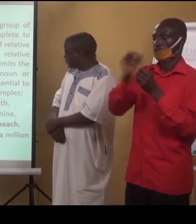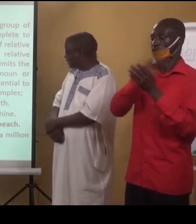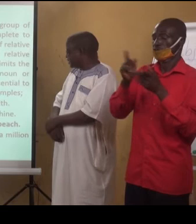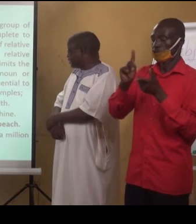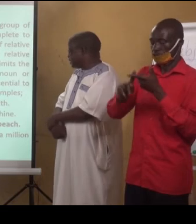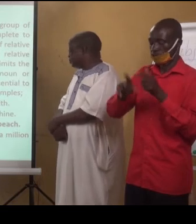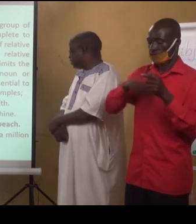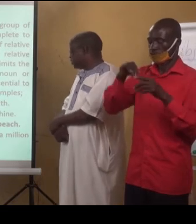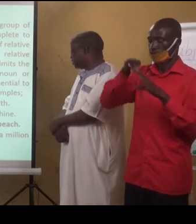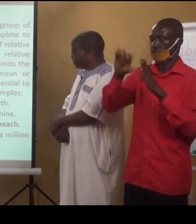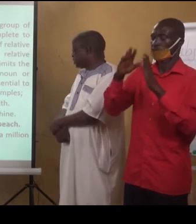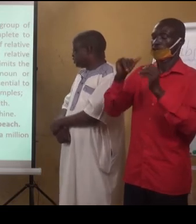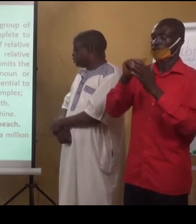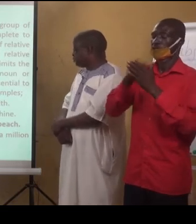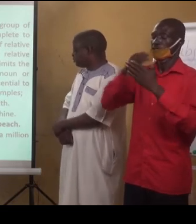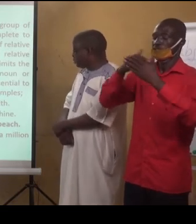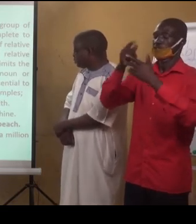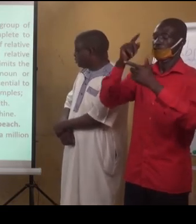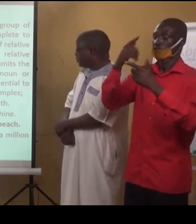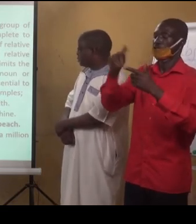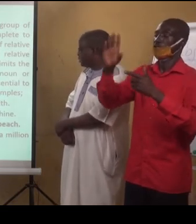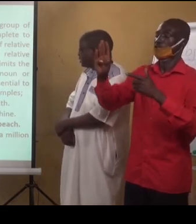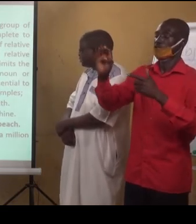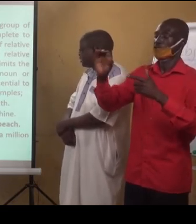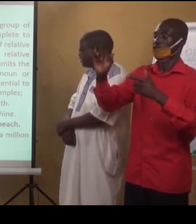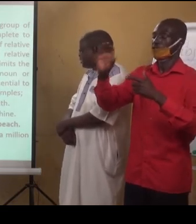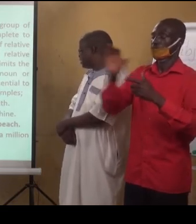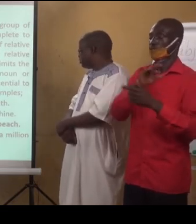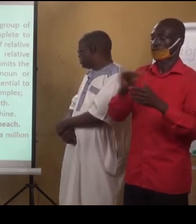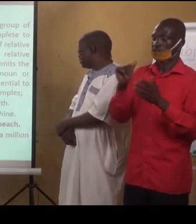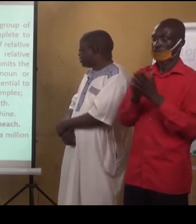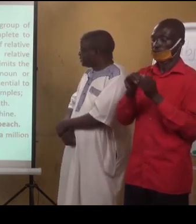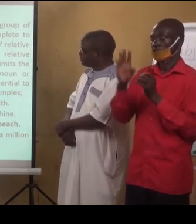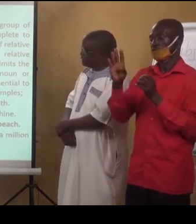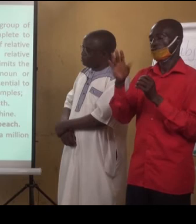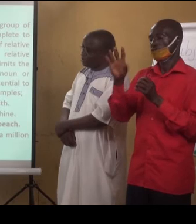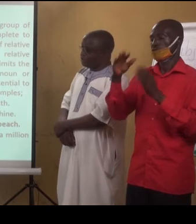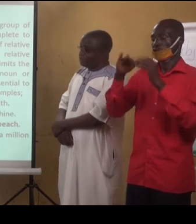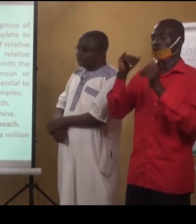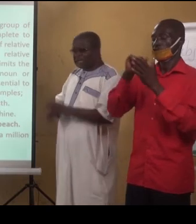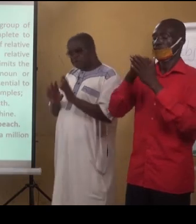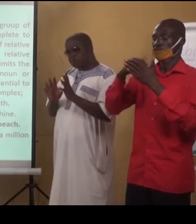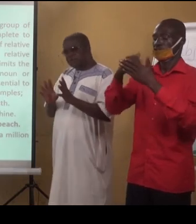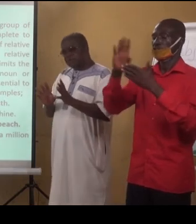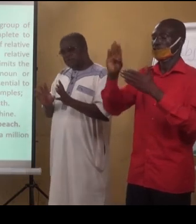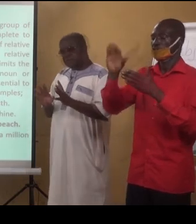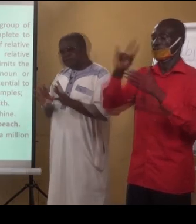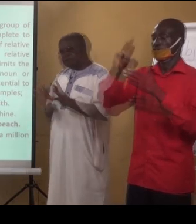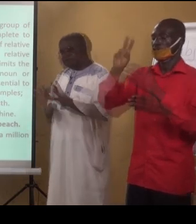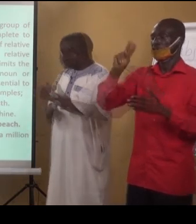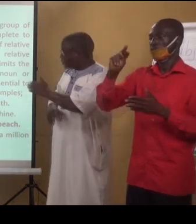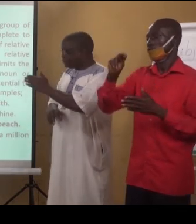house that is near the beach. And number 4, the house that is near the beach sells for ₦1 million. Now you'll notice